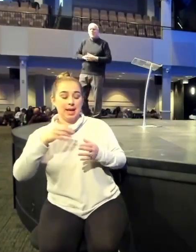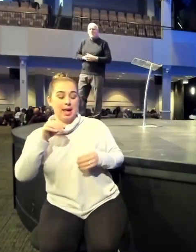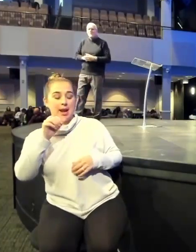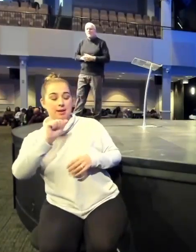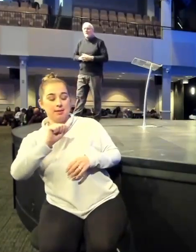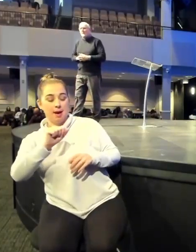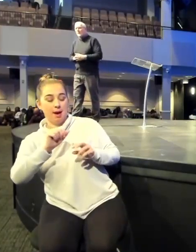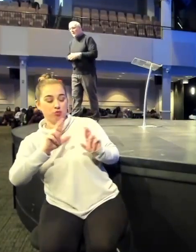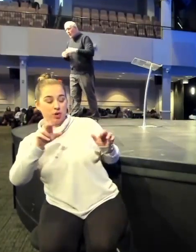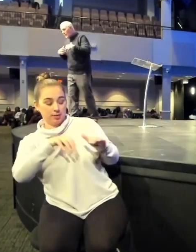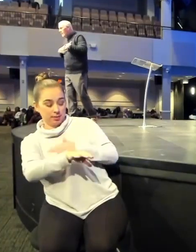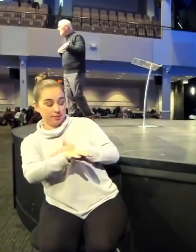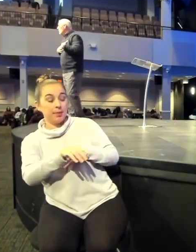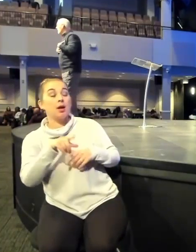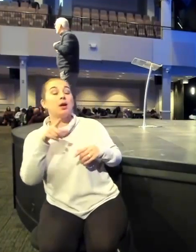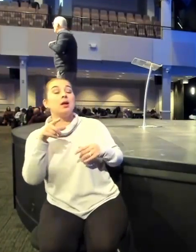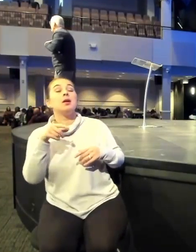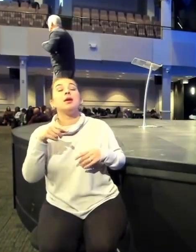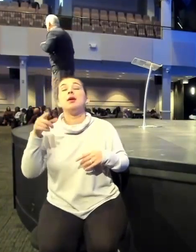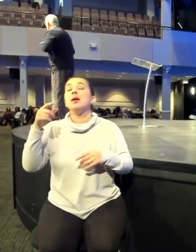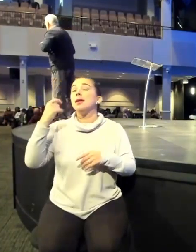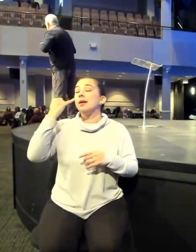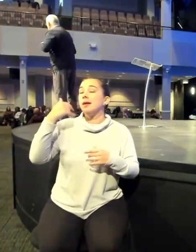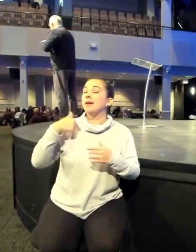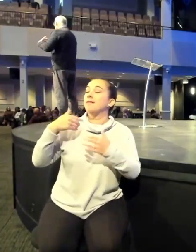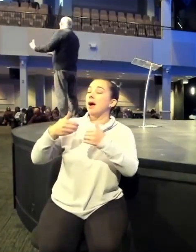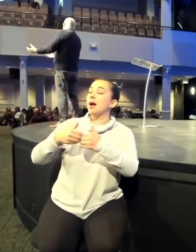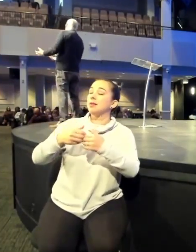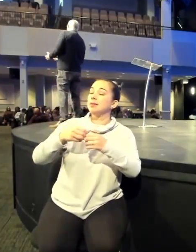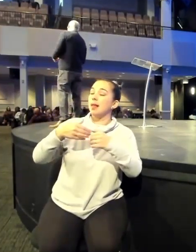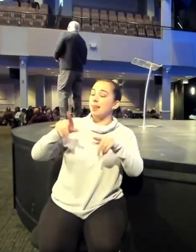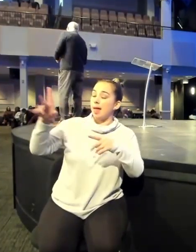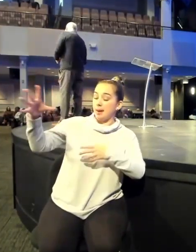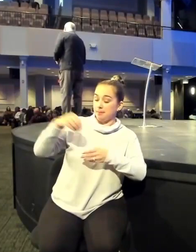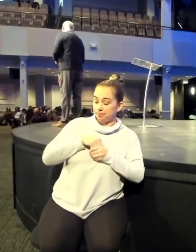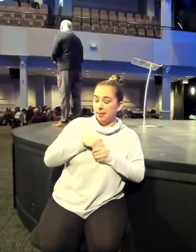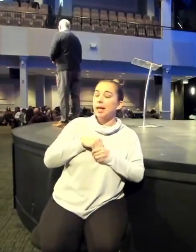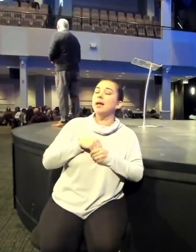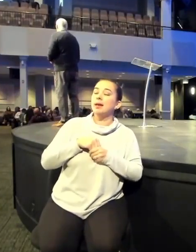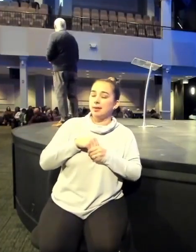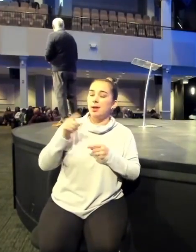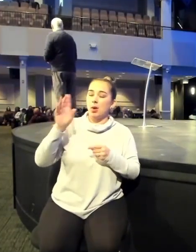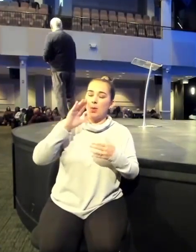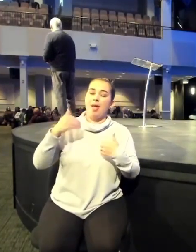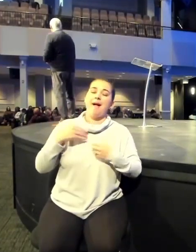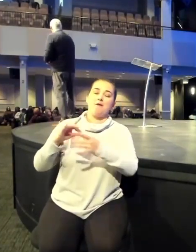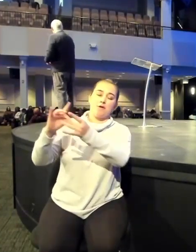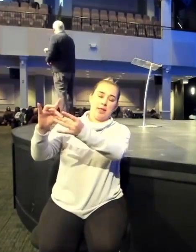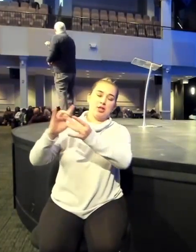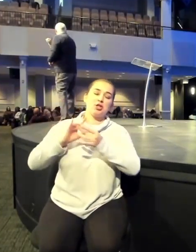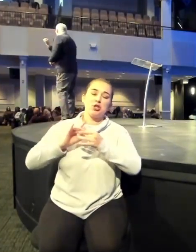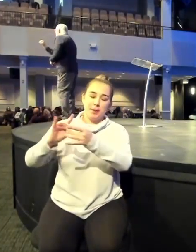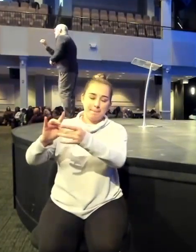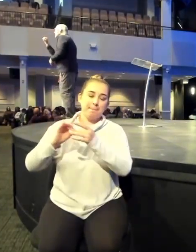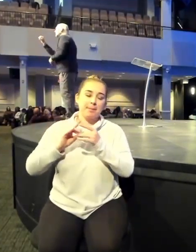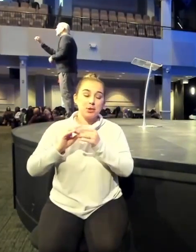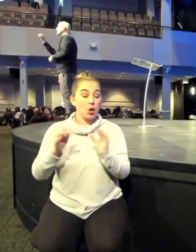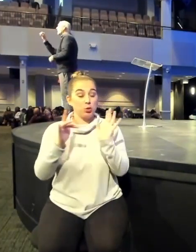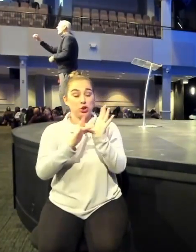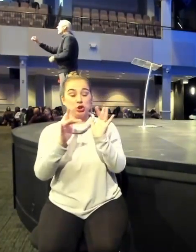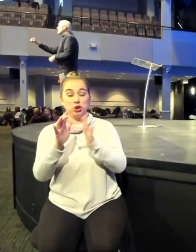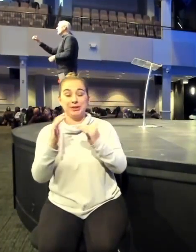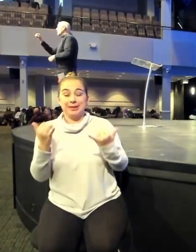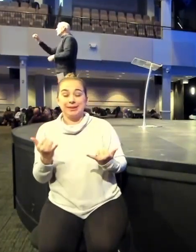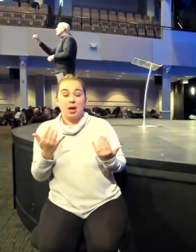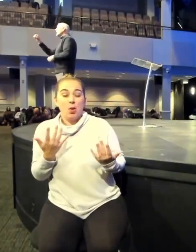hear my voice and open the door, I'll come in and have a relationship with him and him with me. So Jesus is knocking on the door of